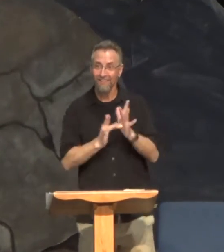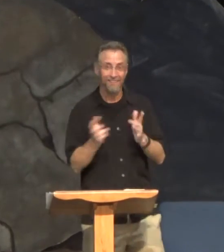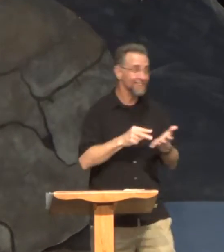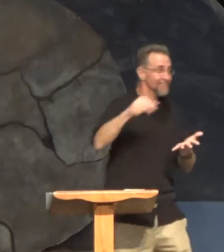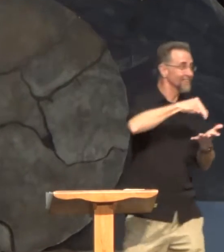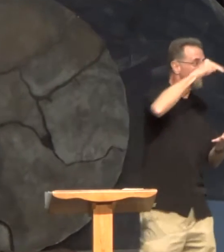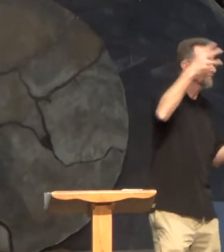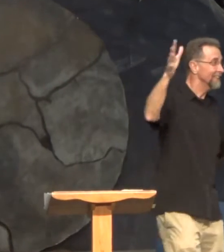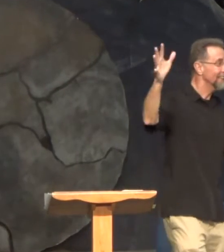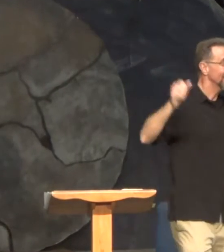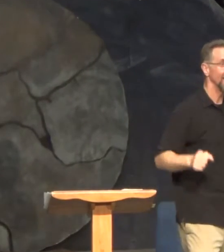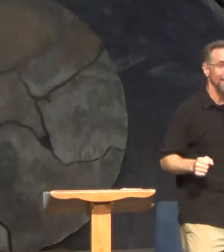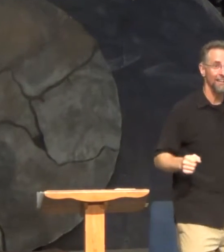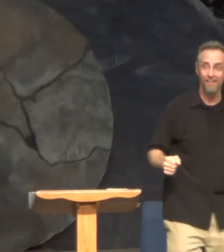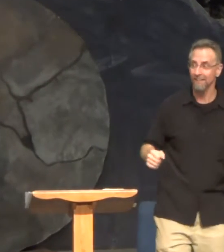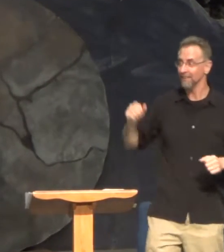We can say Happy Easter because He is risen.